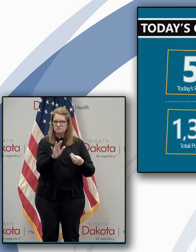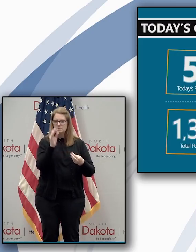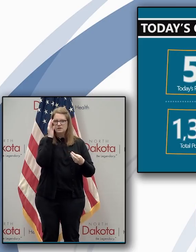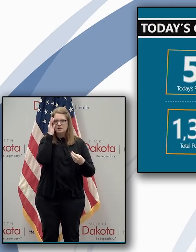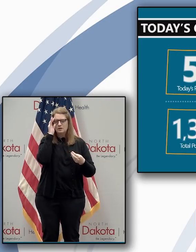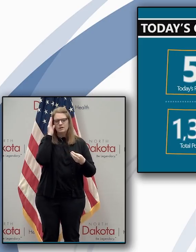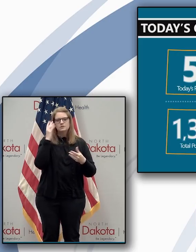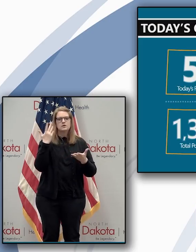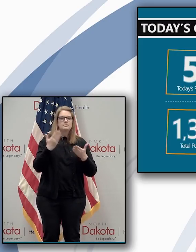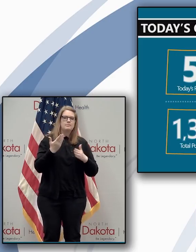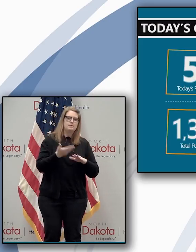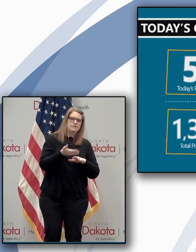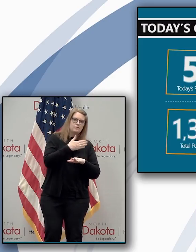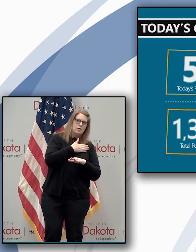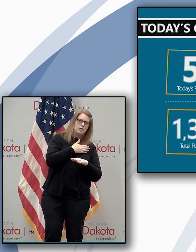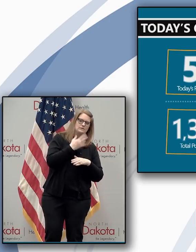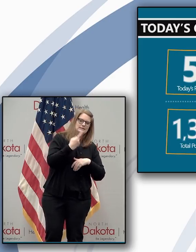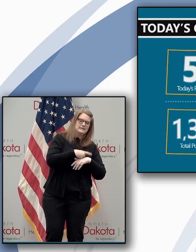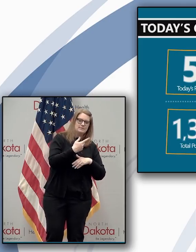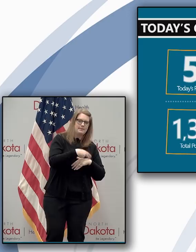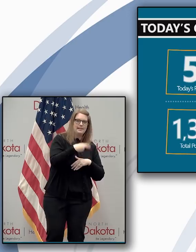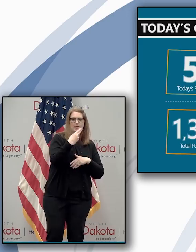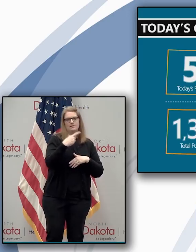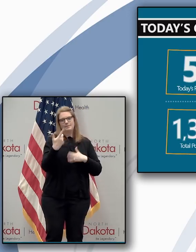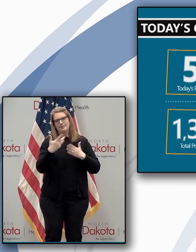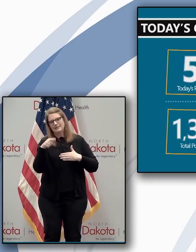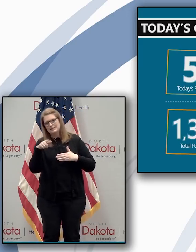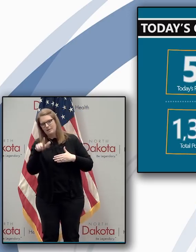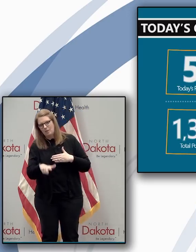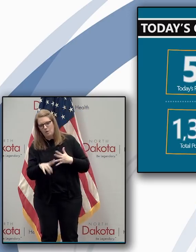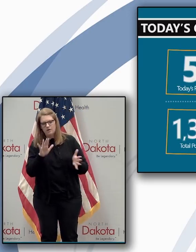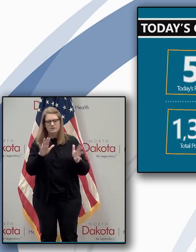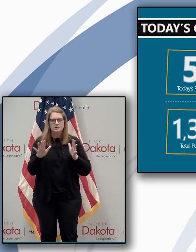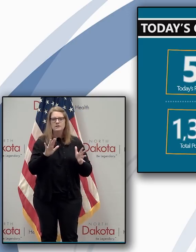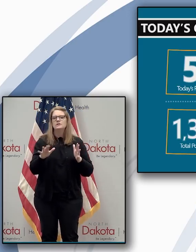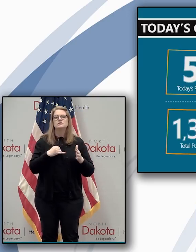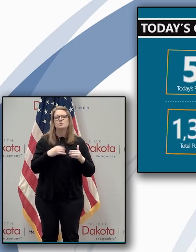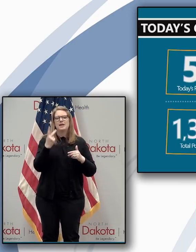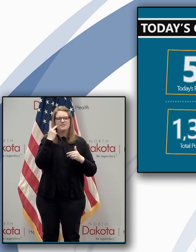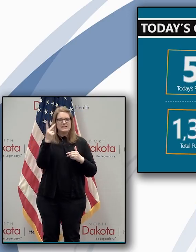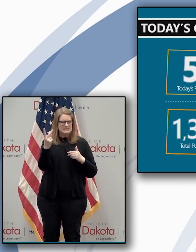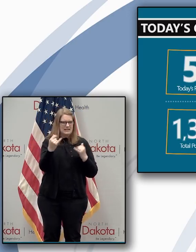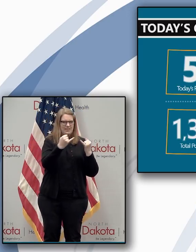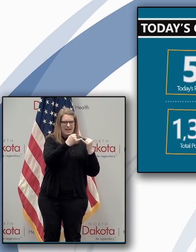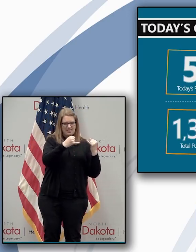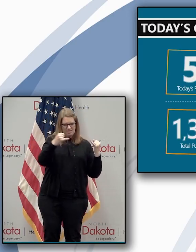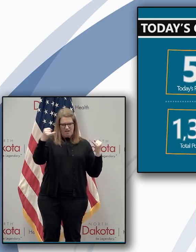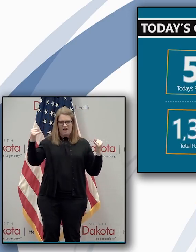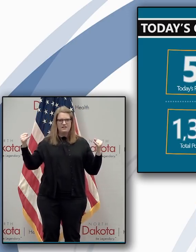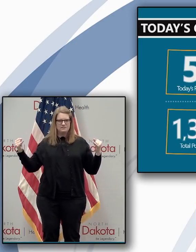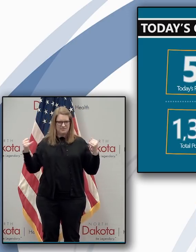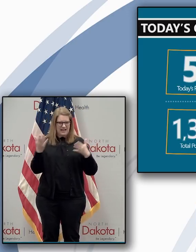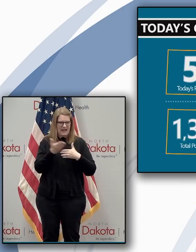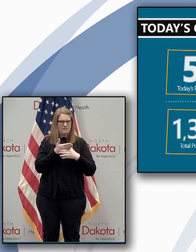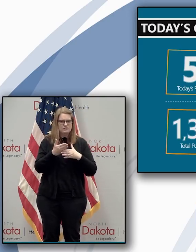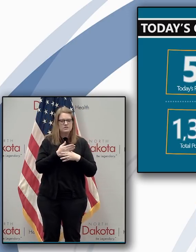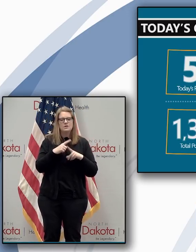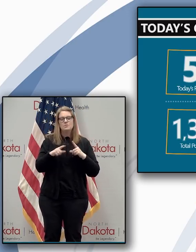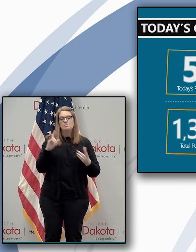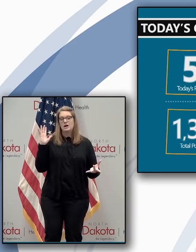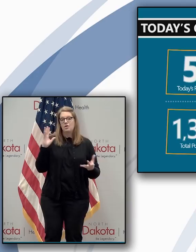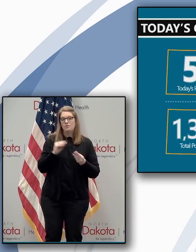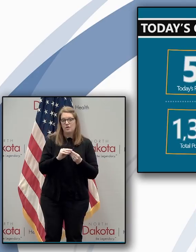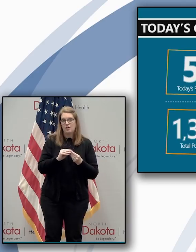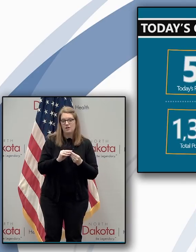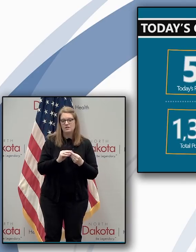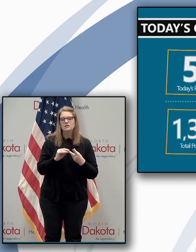that the earlier days might have been slightly higher, this might have been slightly lower. That's why we've got to look at the trend lines, but overall the today's positive rate